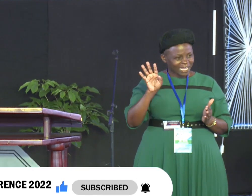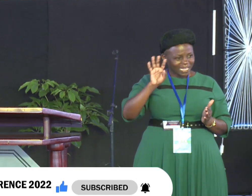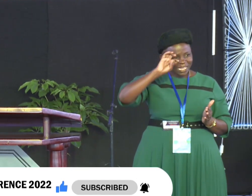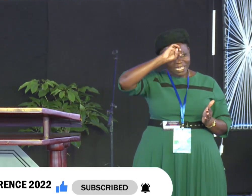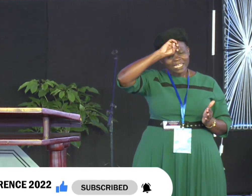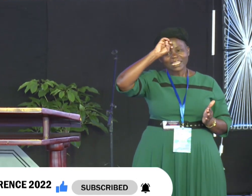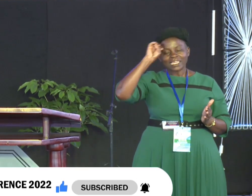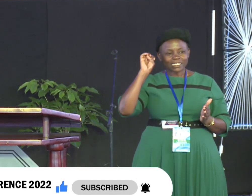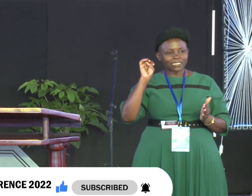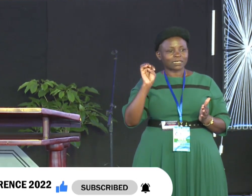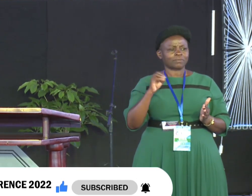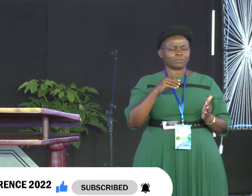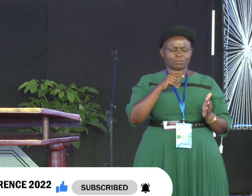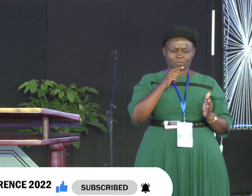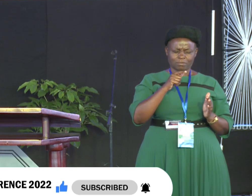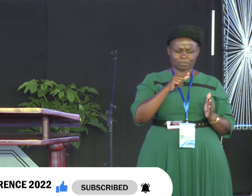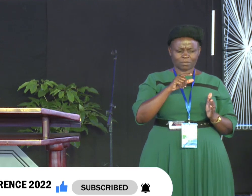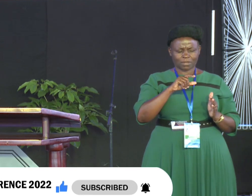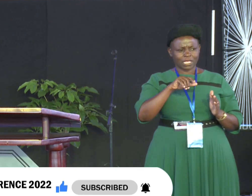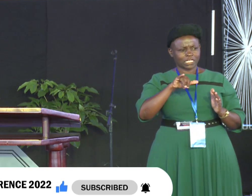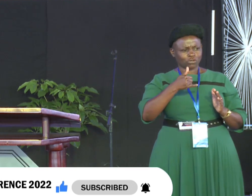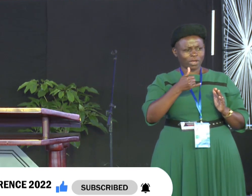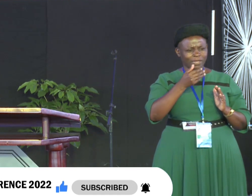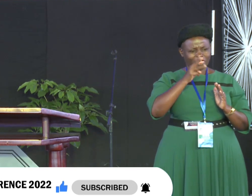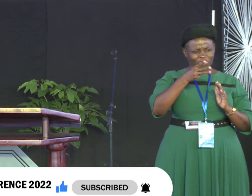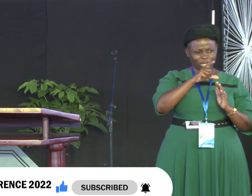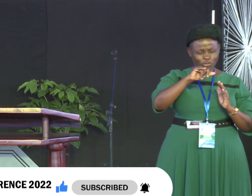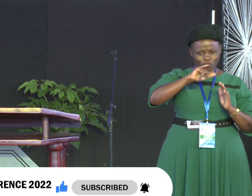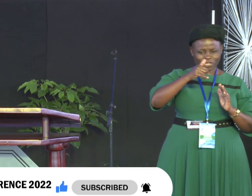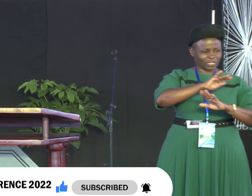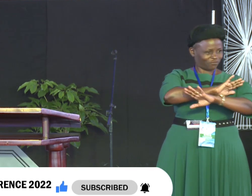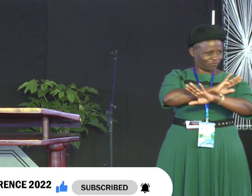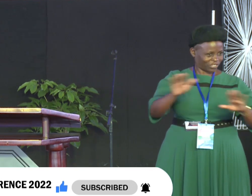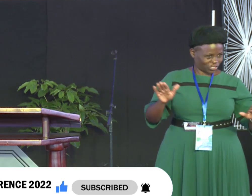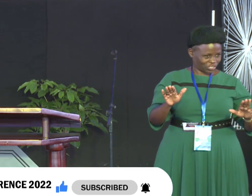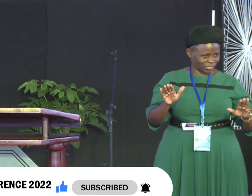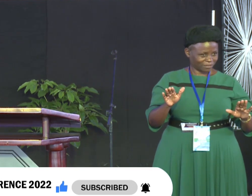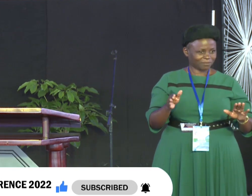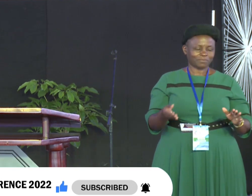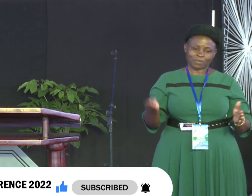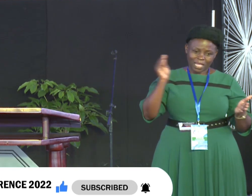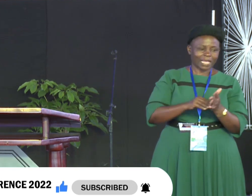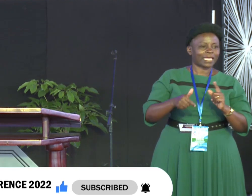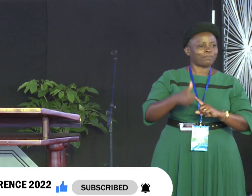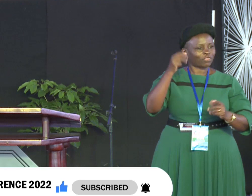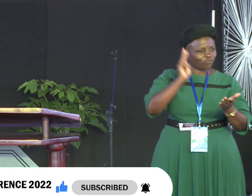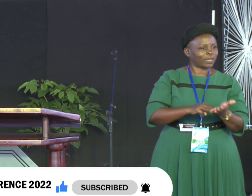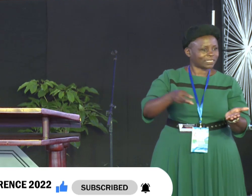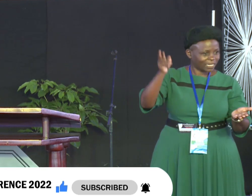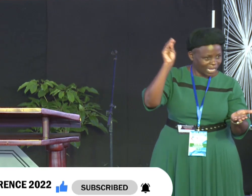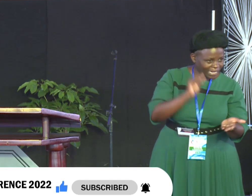I want to finish it by the end of the third week of January next year. And in March, I will